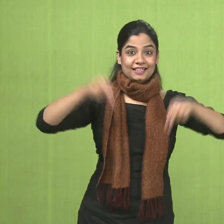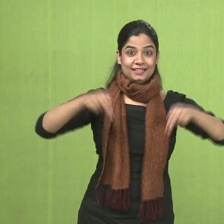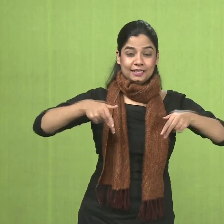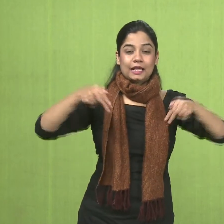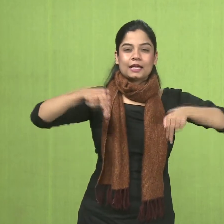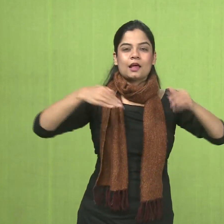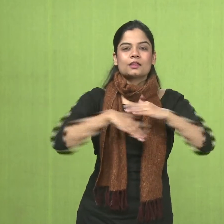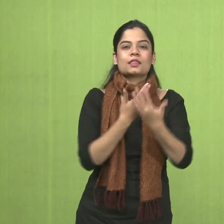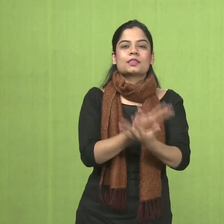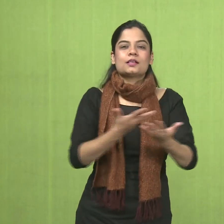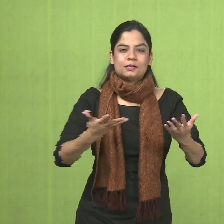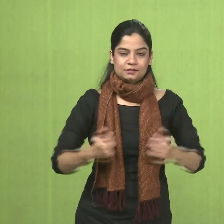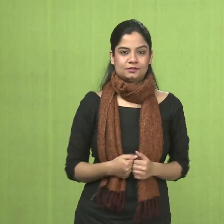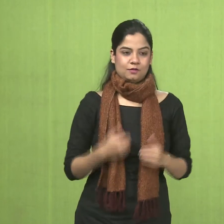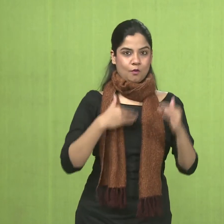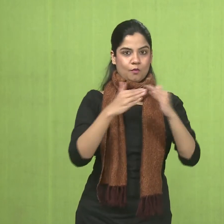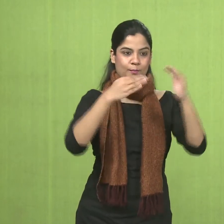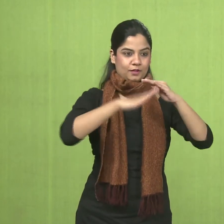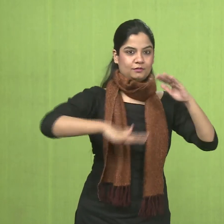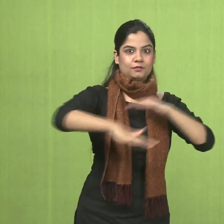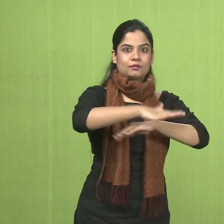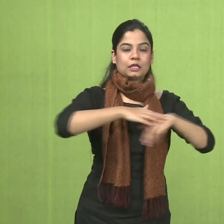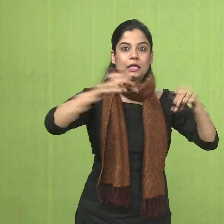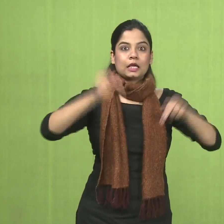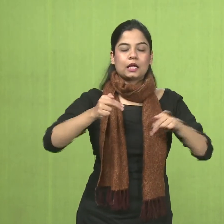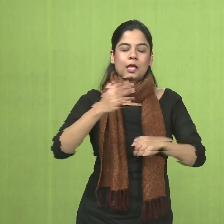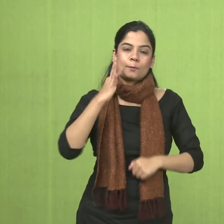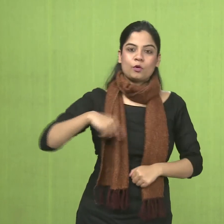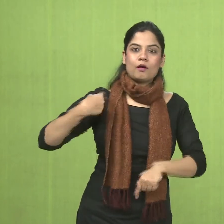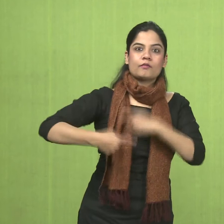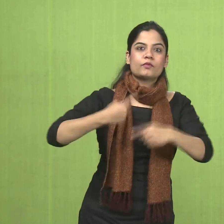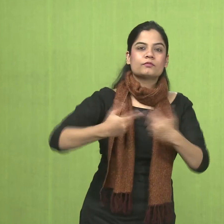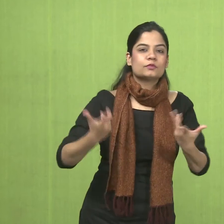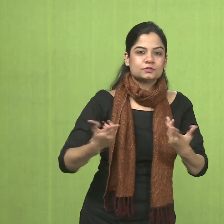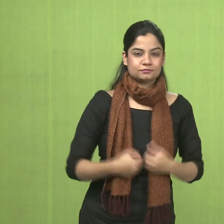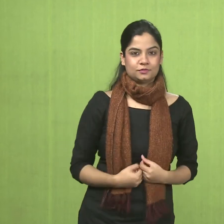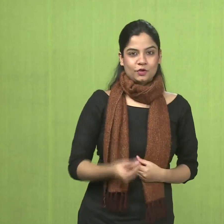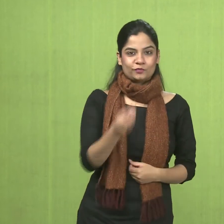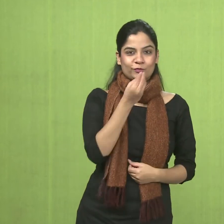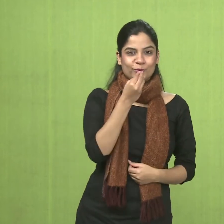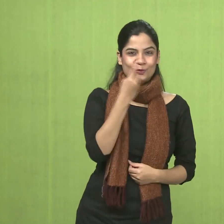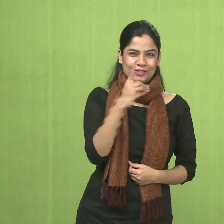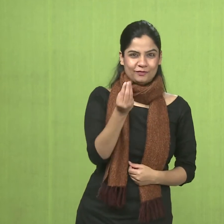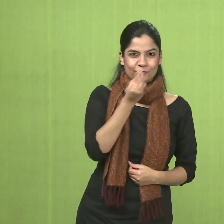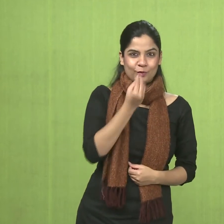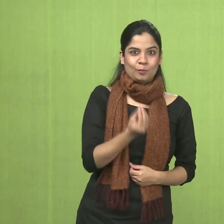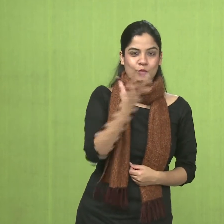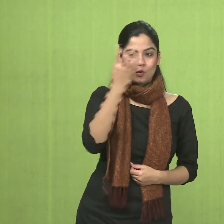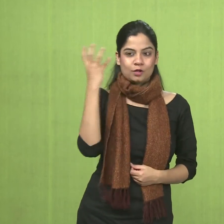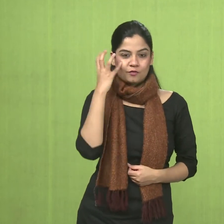Needs. Needs is something that is absolutely necessary to be fulfilled, that we need for everyday basis. First is food. We need